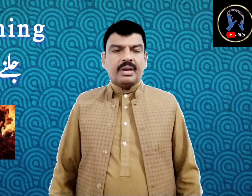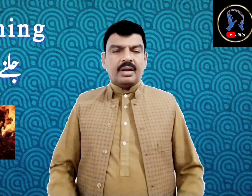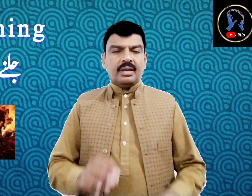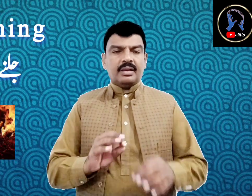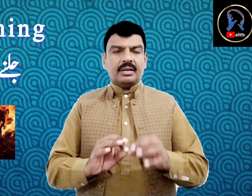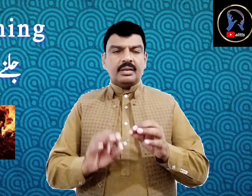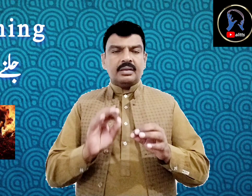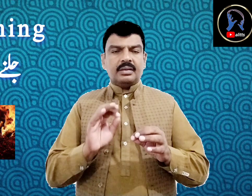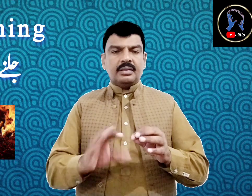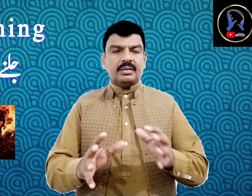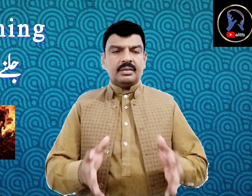burning।